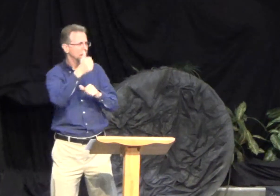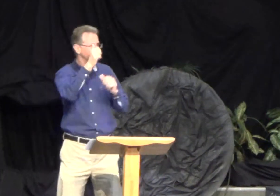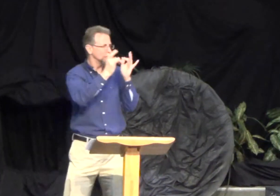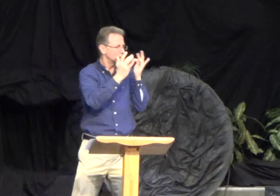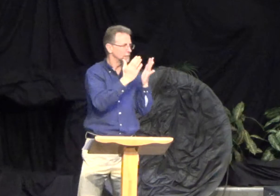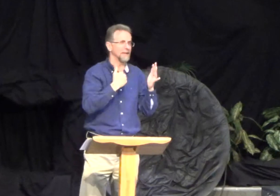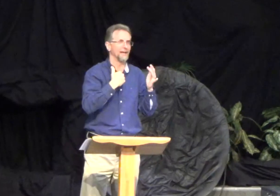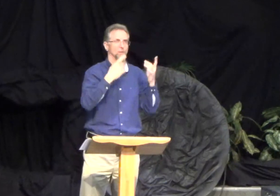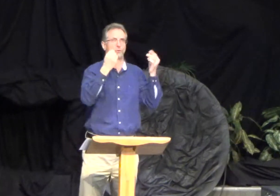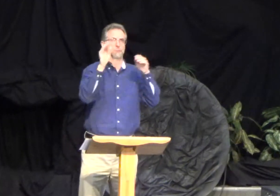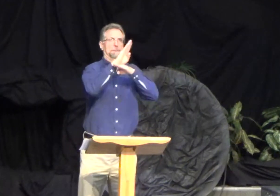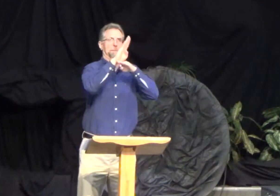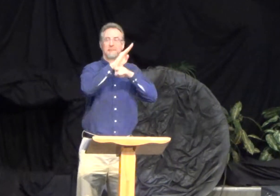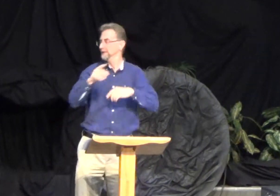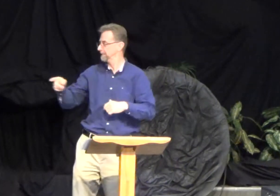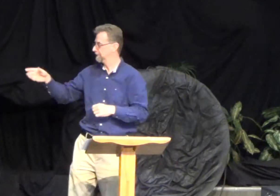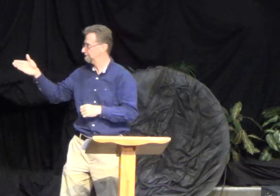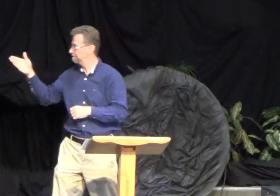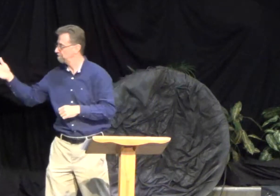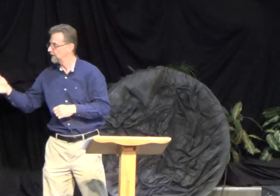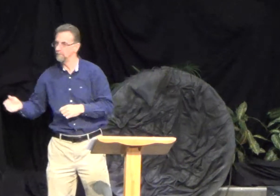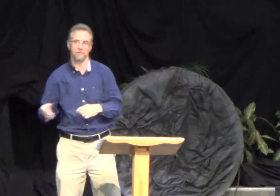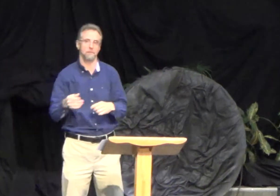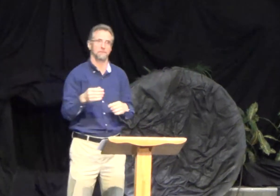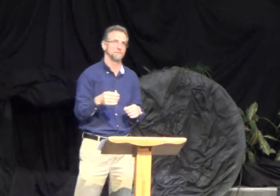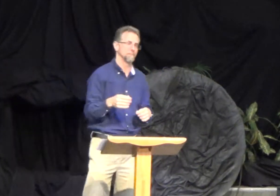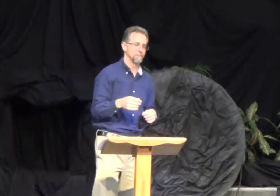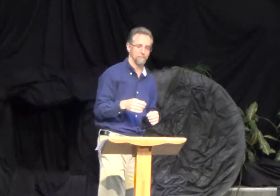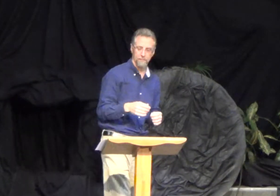The King James Bible says, do business.